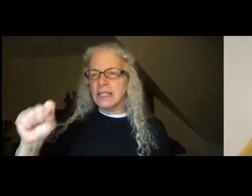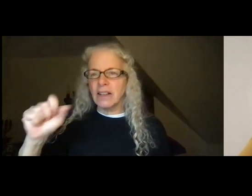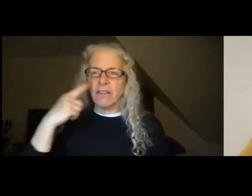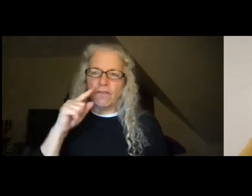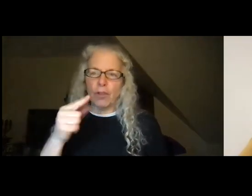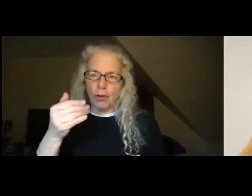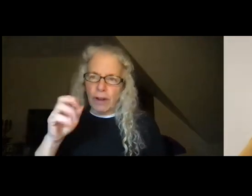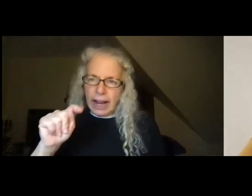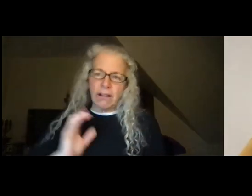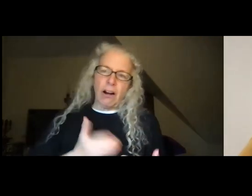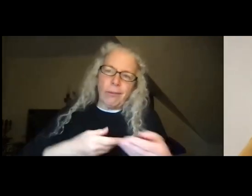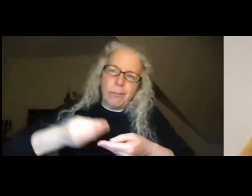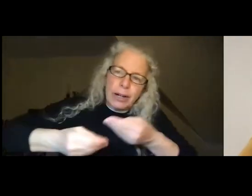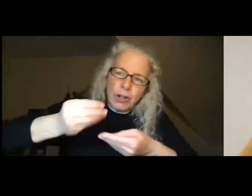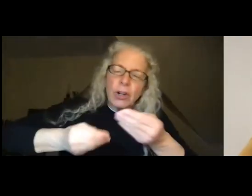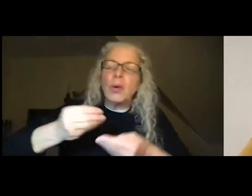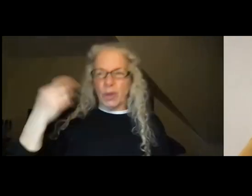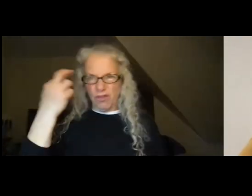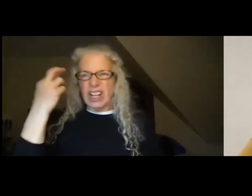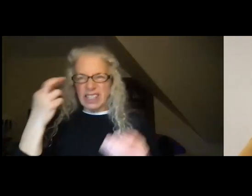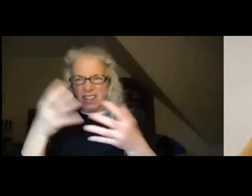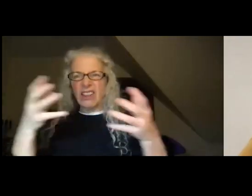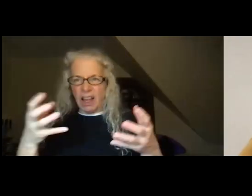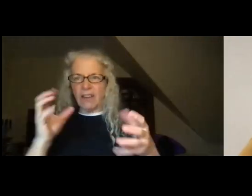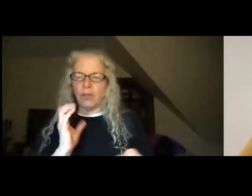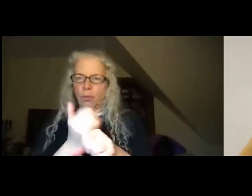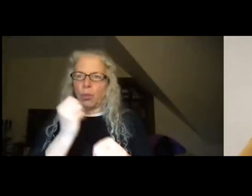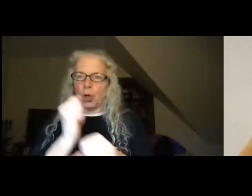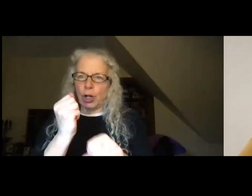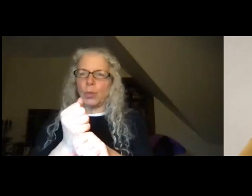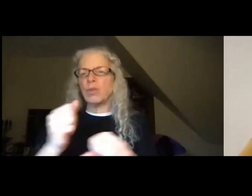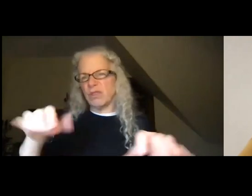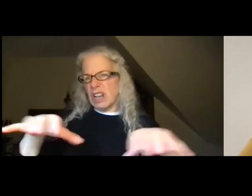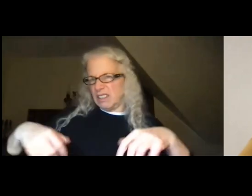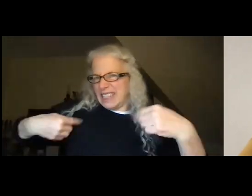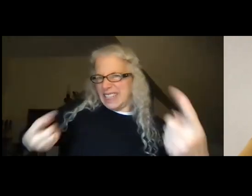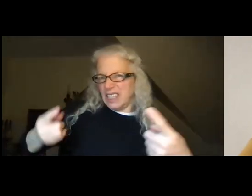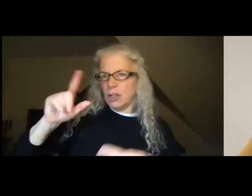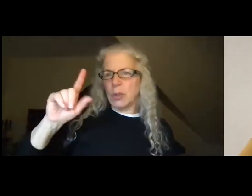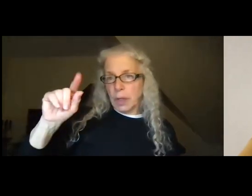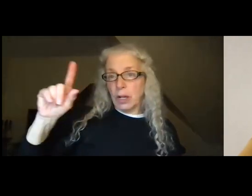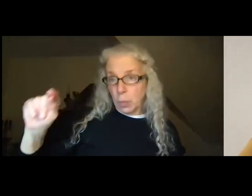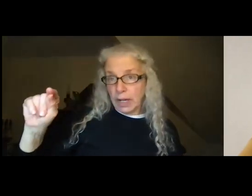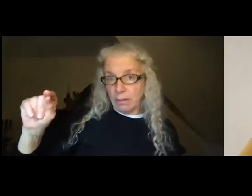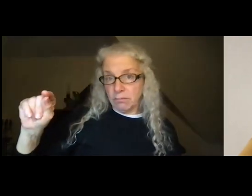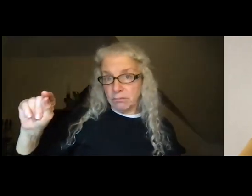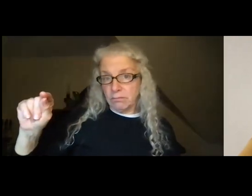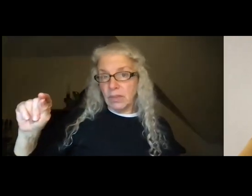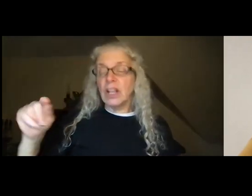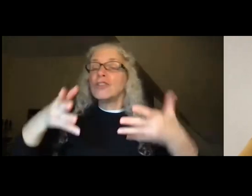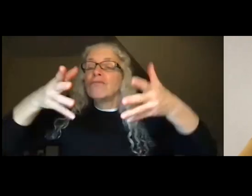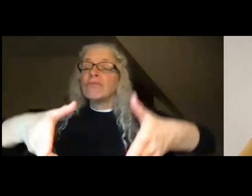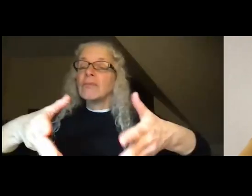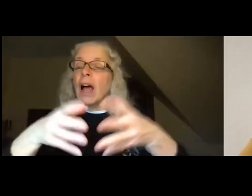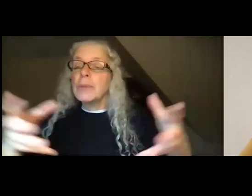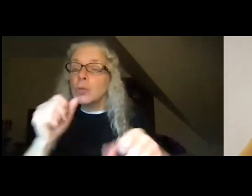we realized that a lot of the work has already been done in the previous year in 2020. So in terms of remaining work